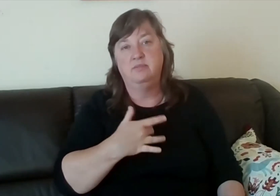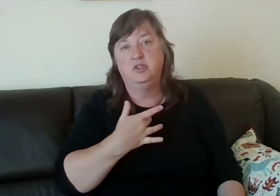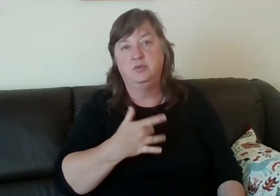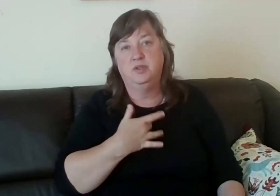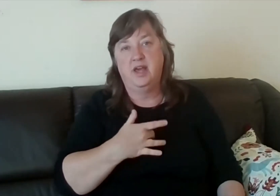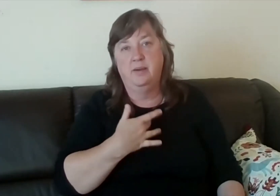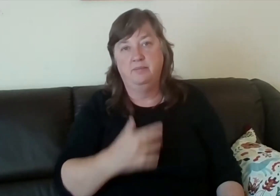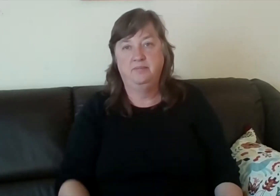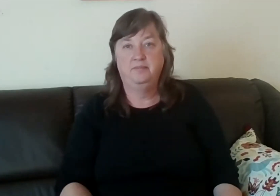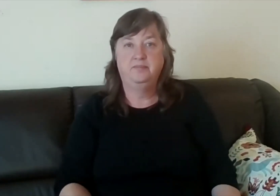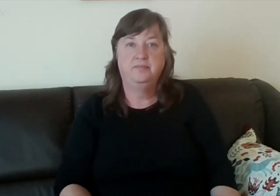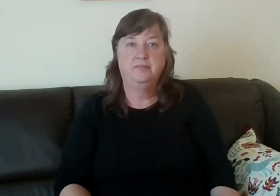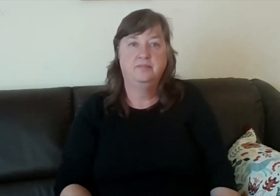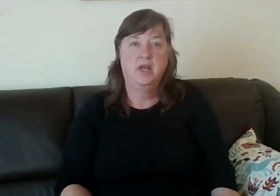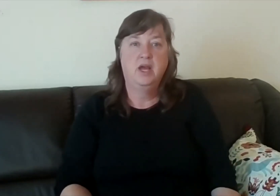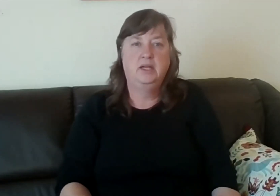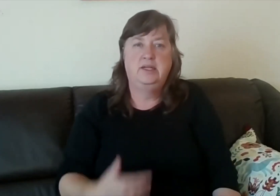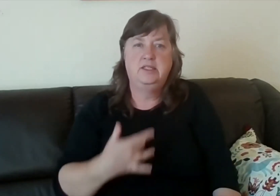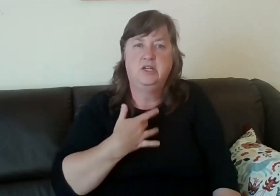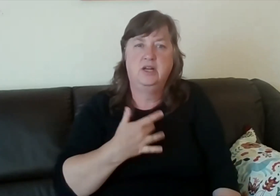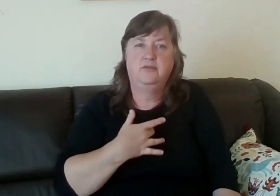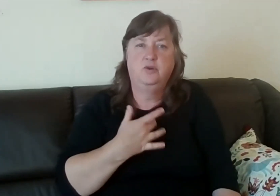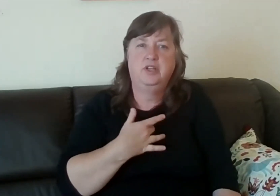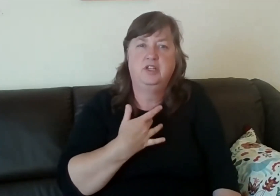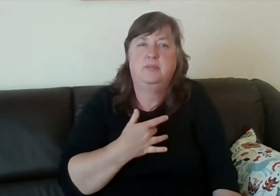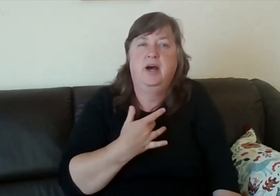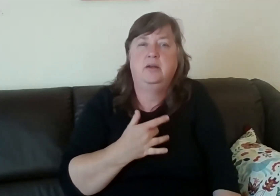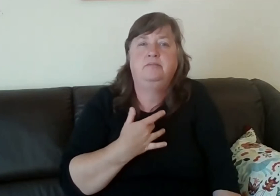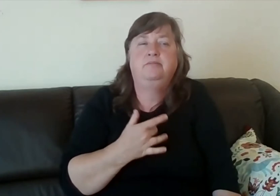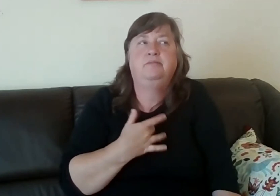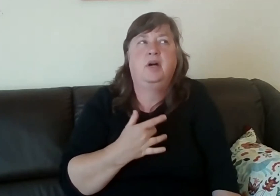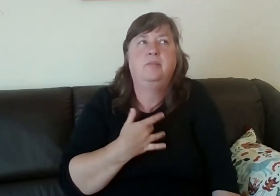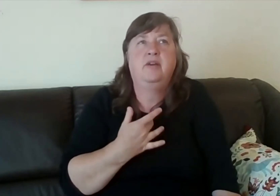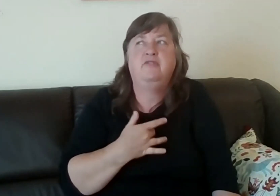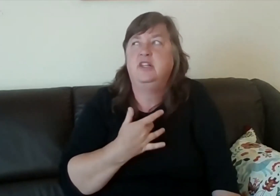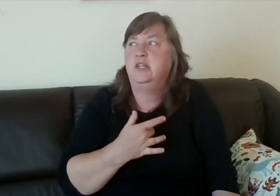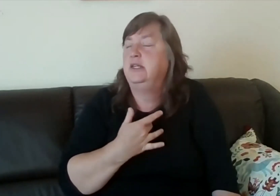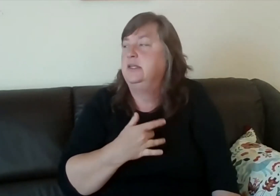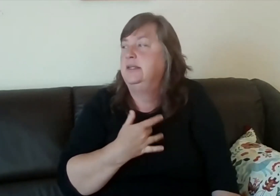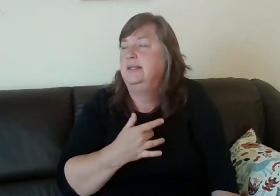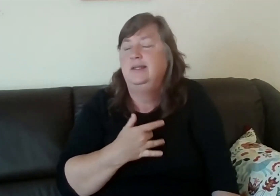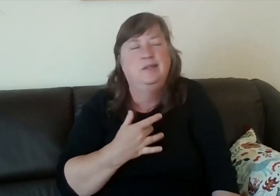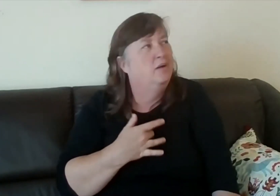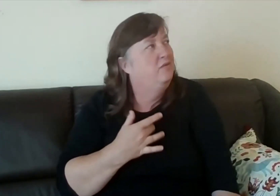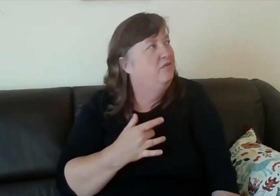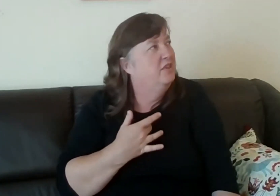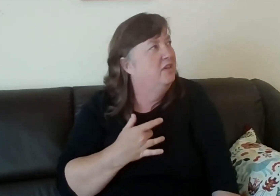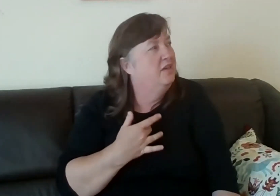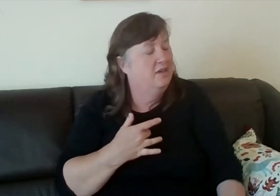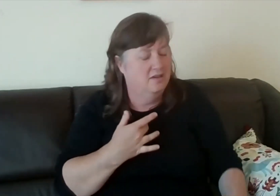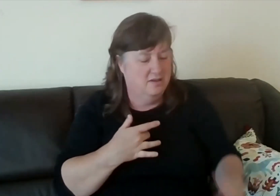multiple tap. Unless you're kind of holding your spot. How am I feeling? I'm feeling,